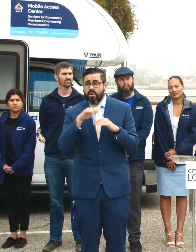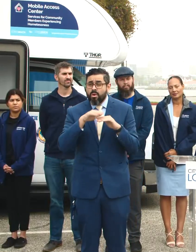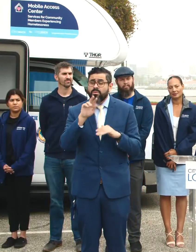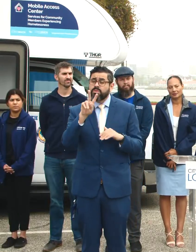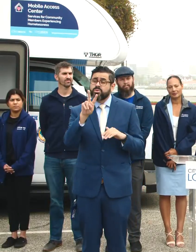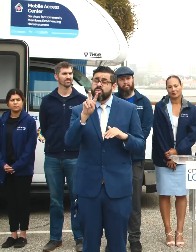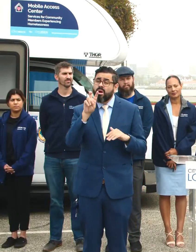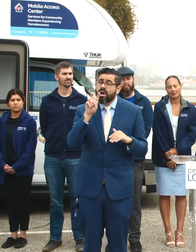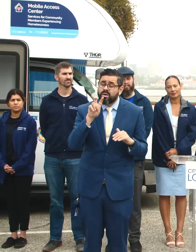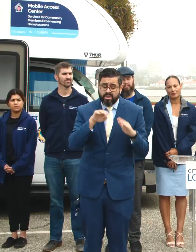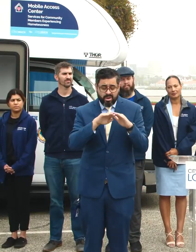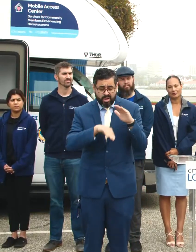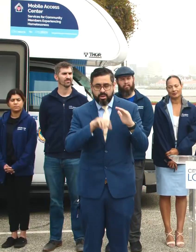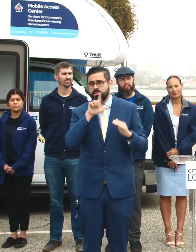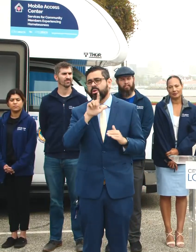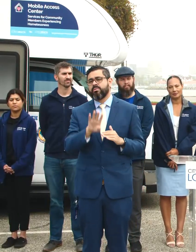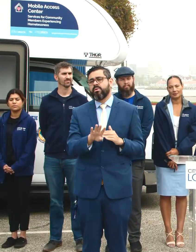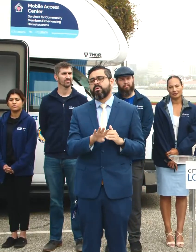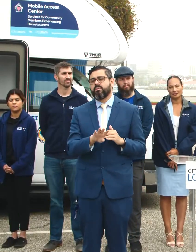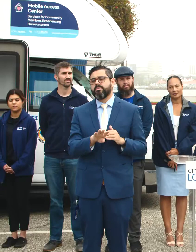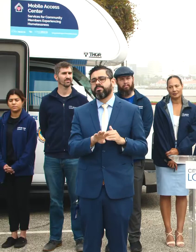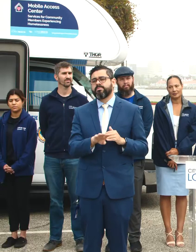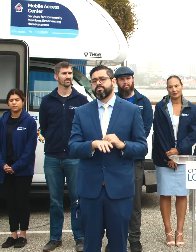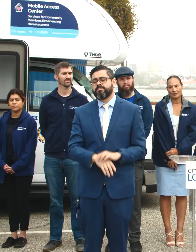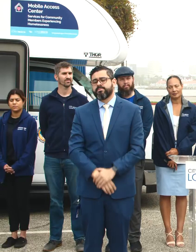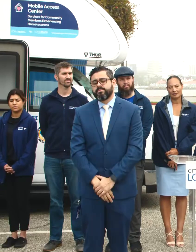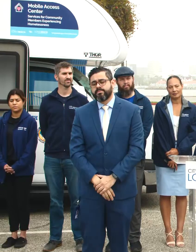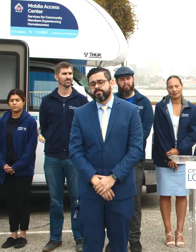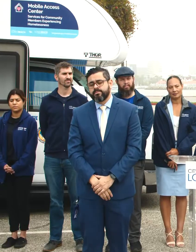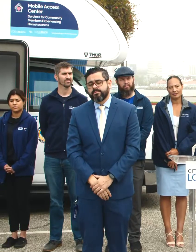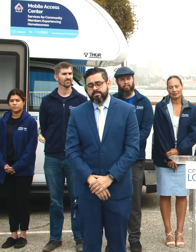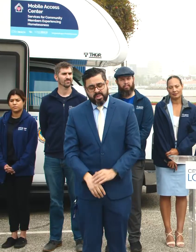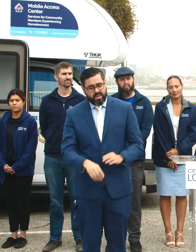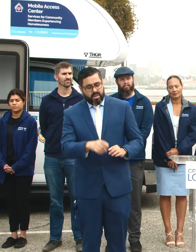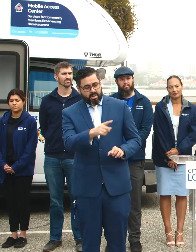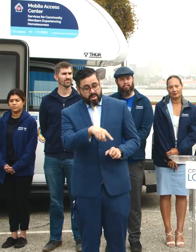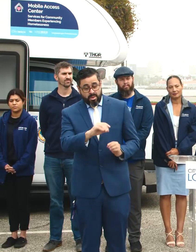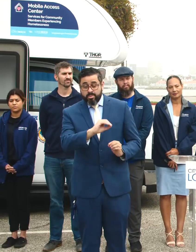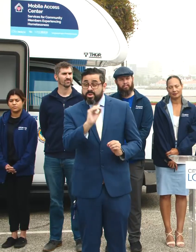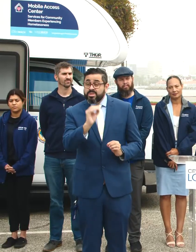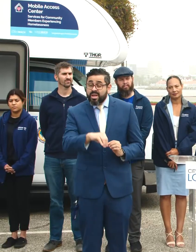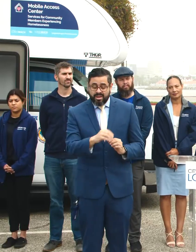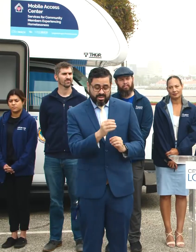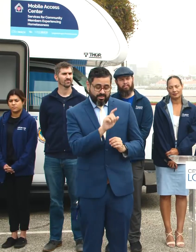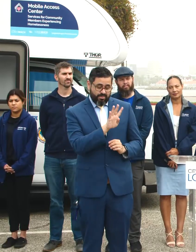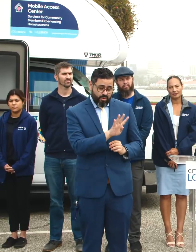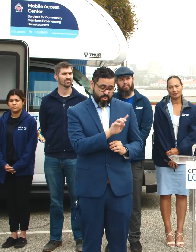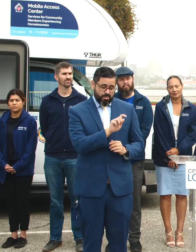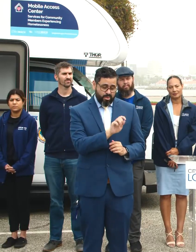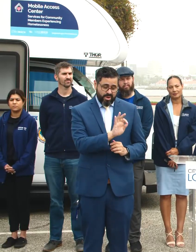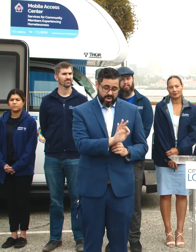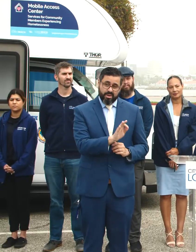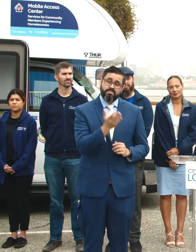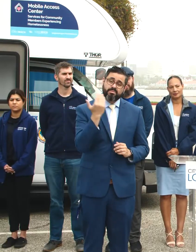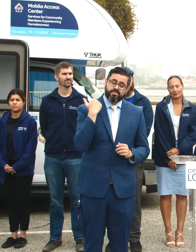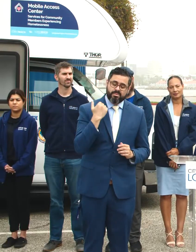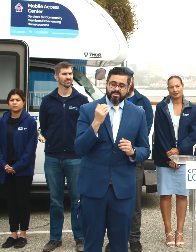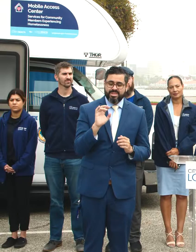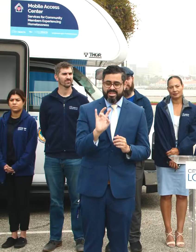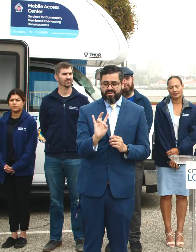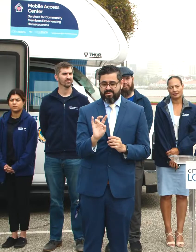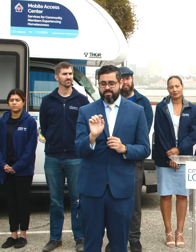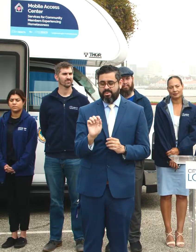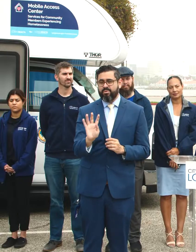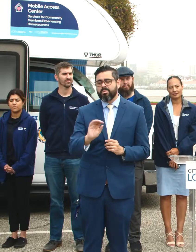under the age of 24. And the percent of the population who are students increased from 4.9% to